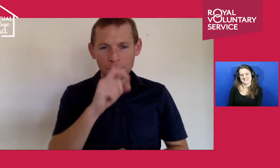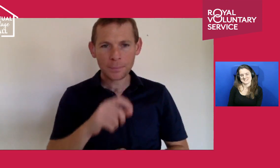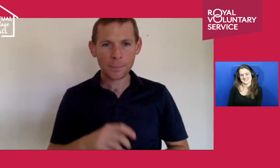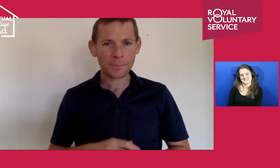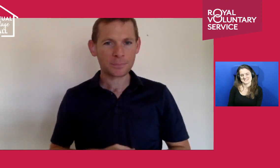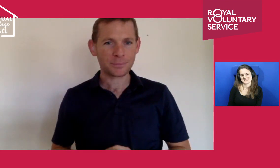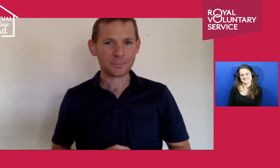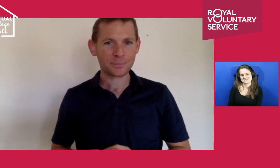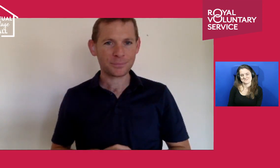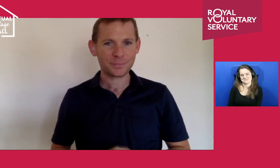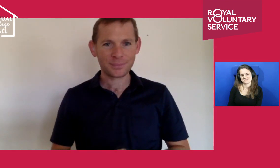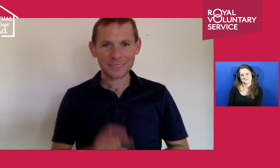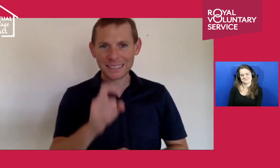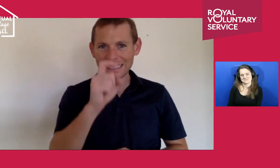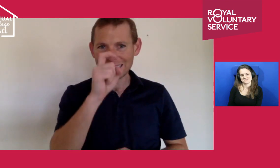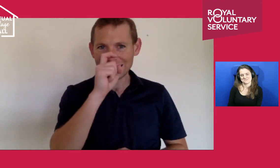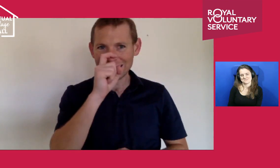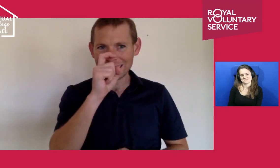sister.